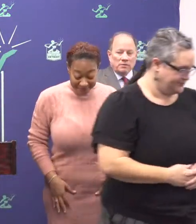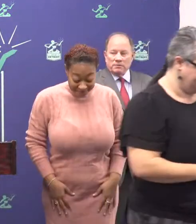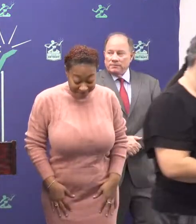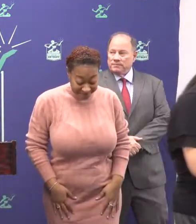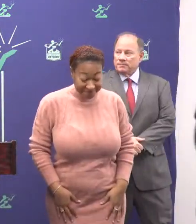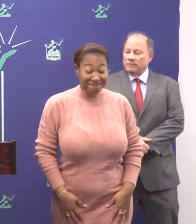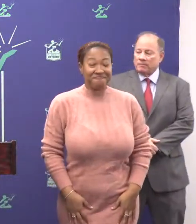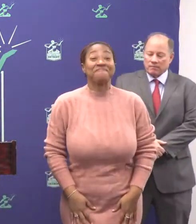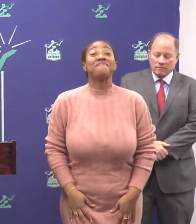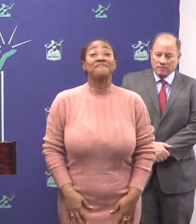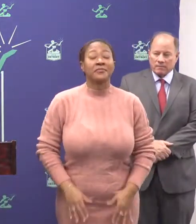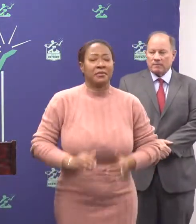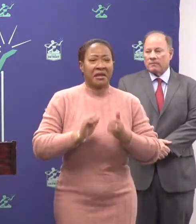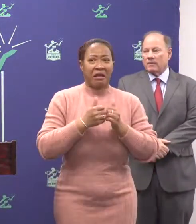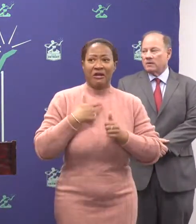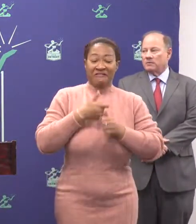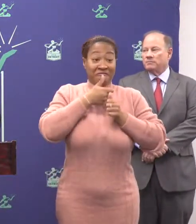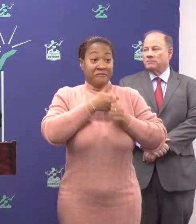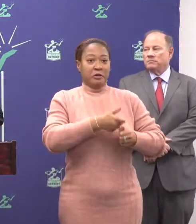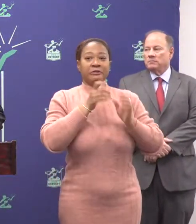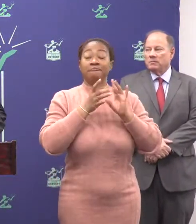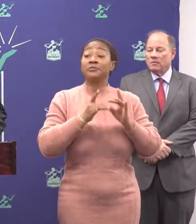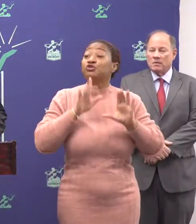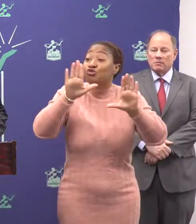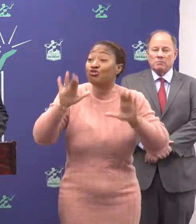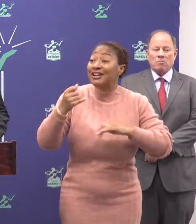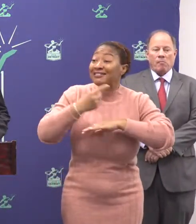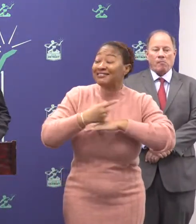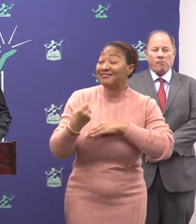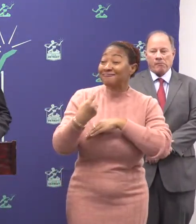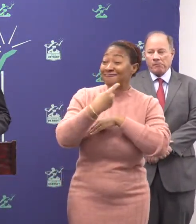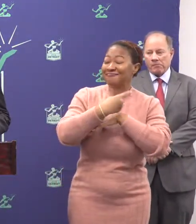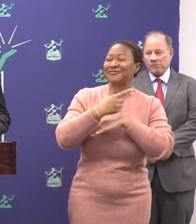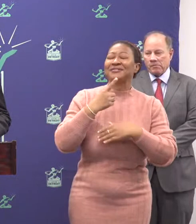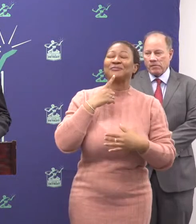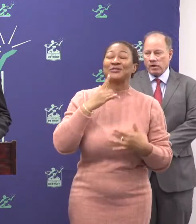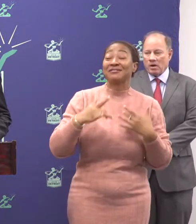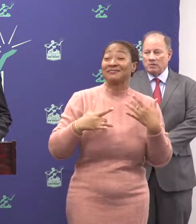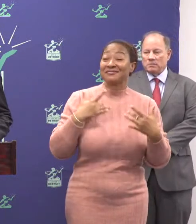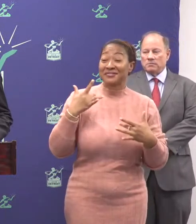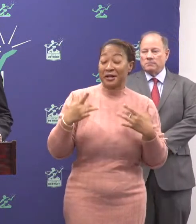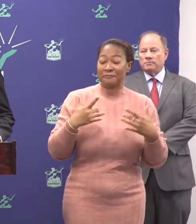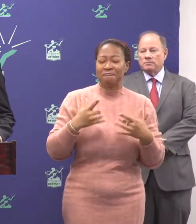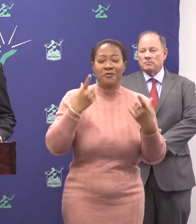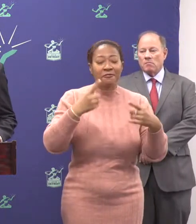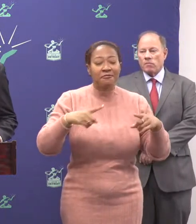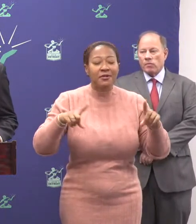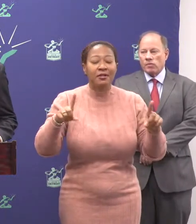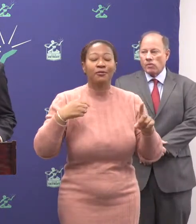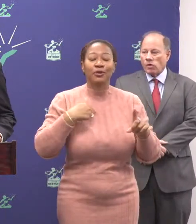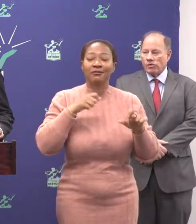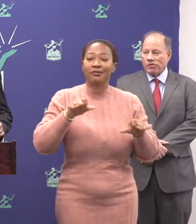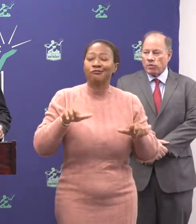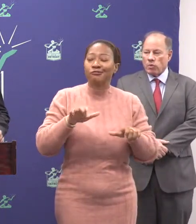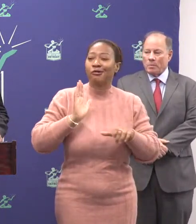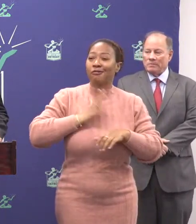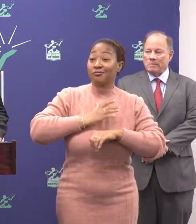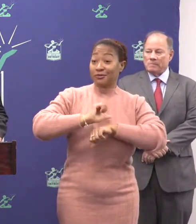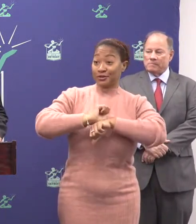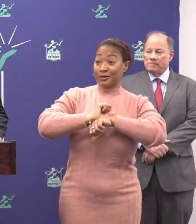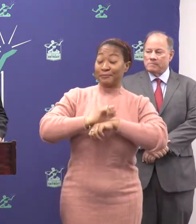Well, how do I follow that? It's a great day today. I'm very excited. We finally have the tools to do our job. So first thing I want to